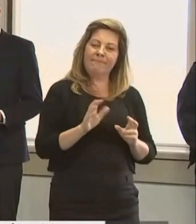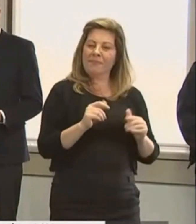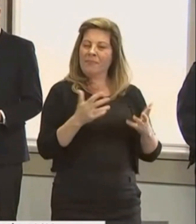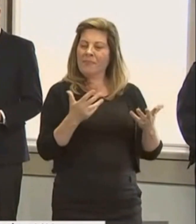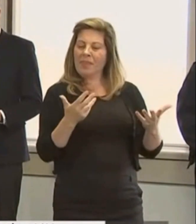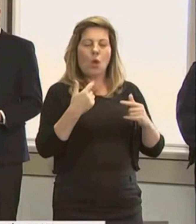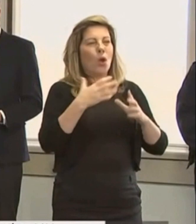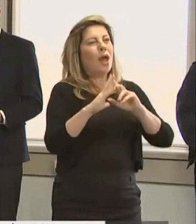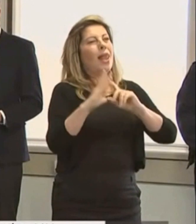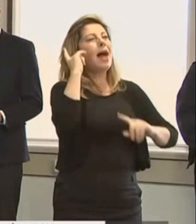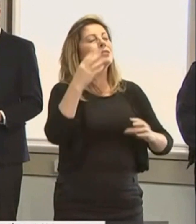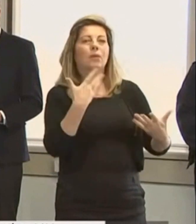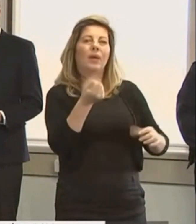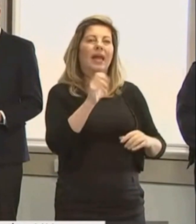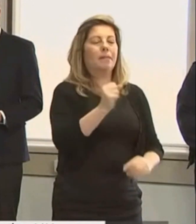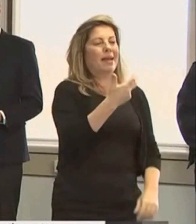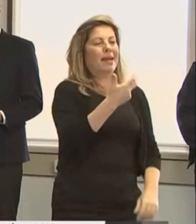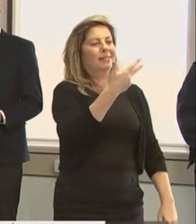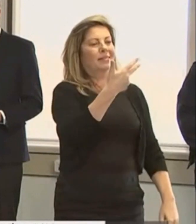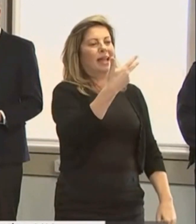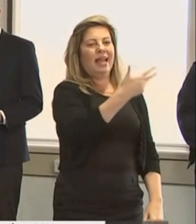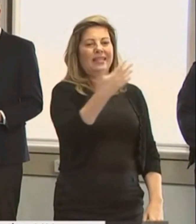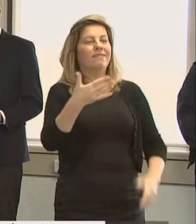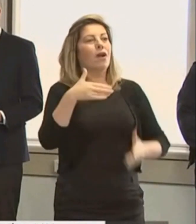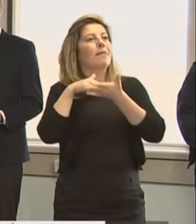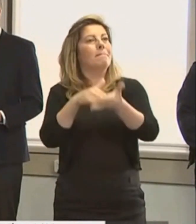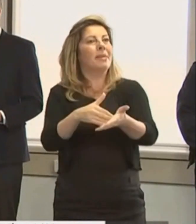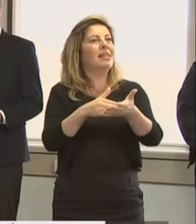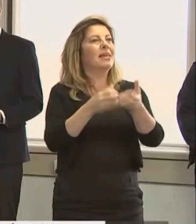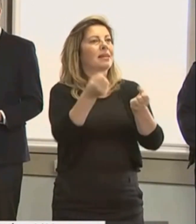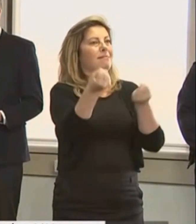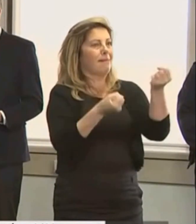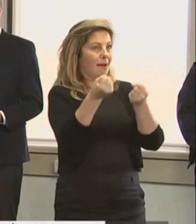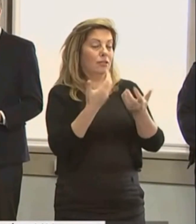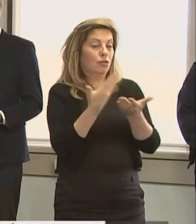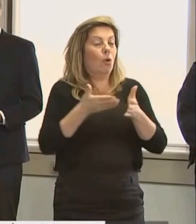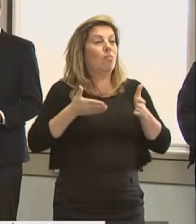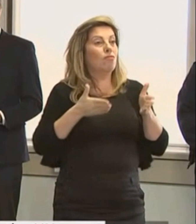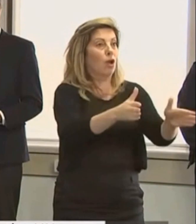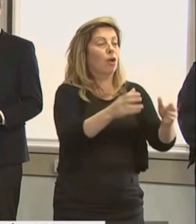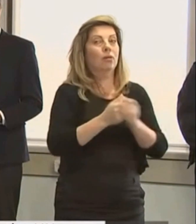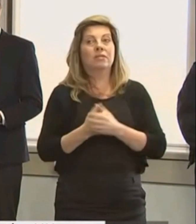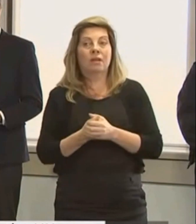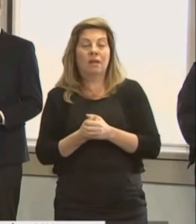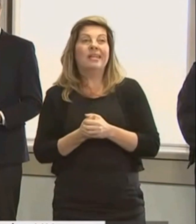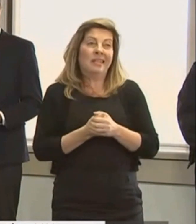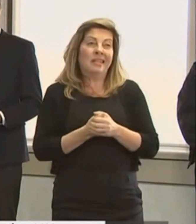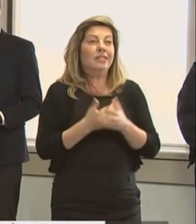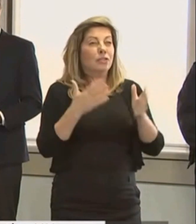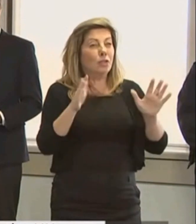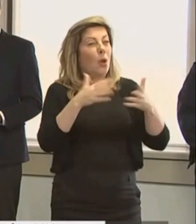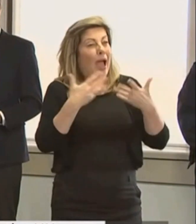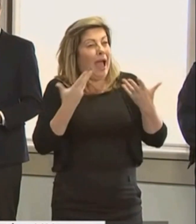would say, though, is that if you look at the wider road network, last week the network pretty much was